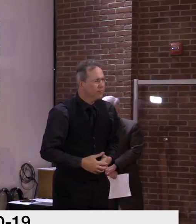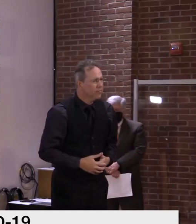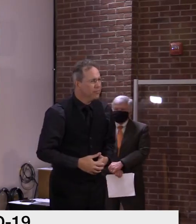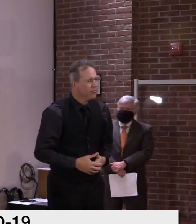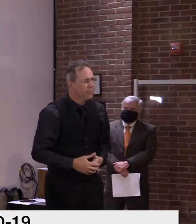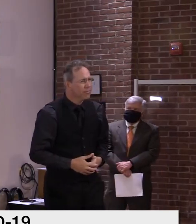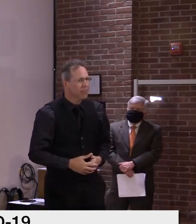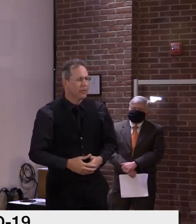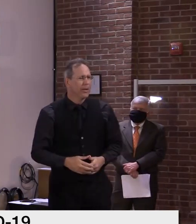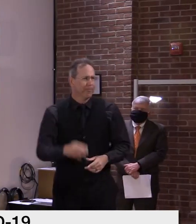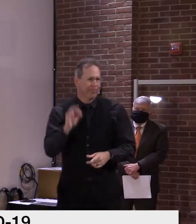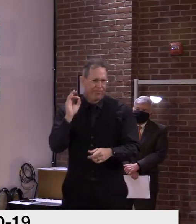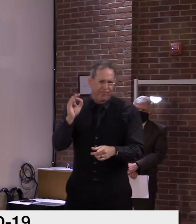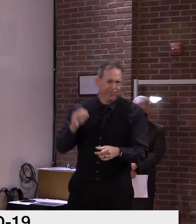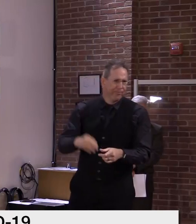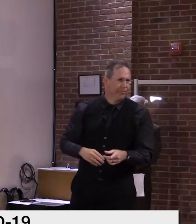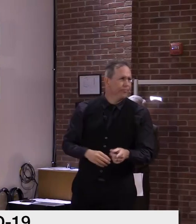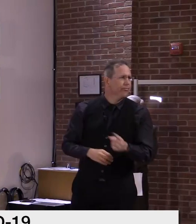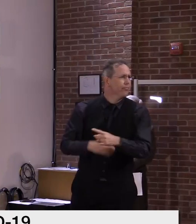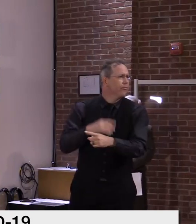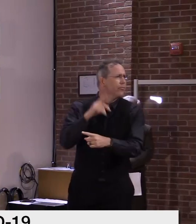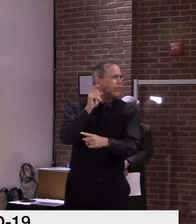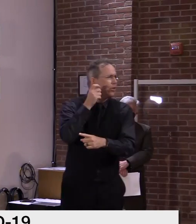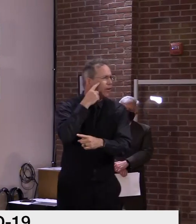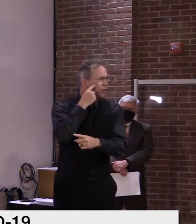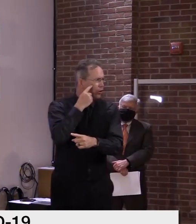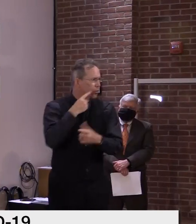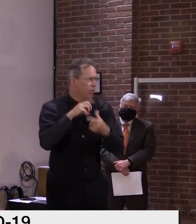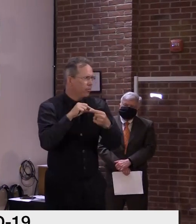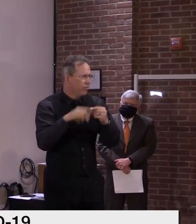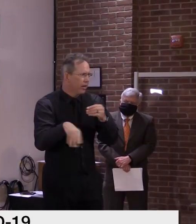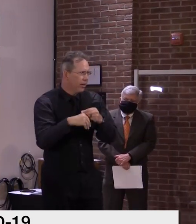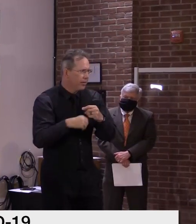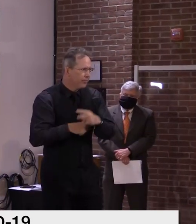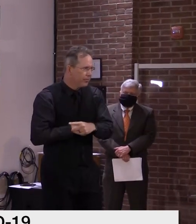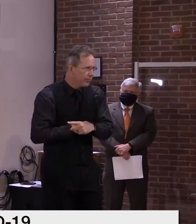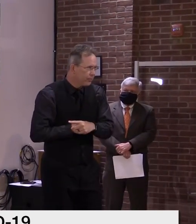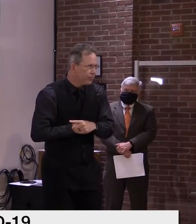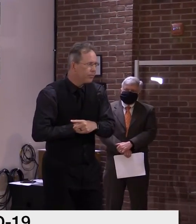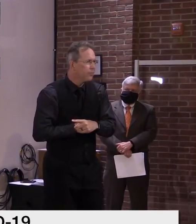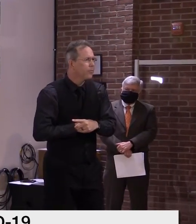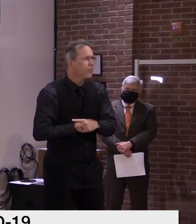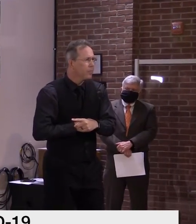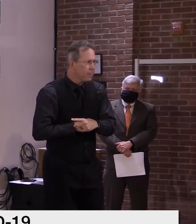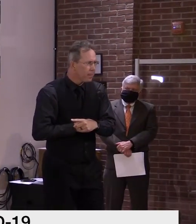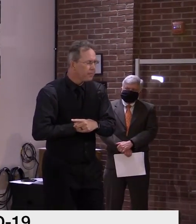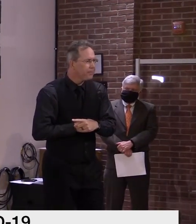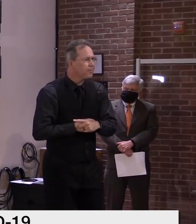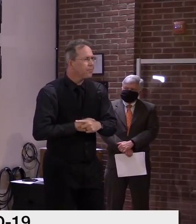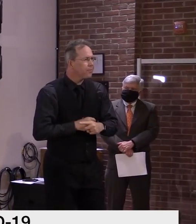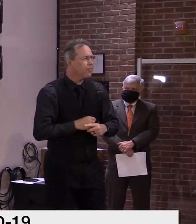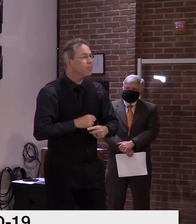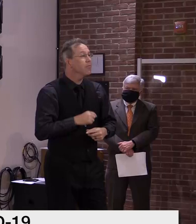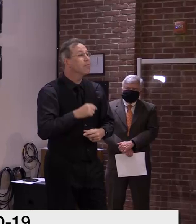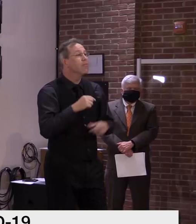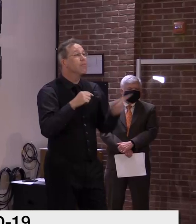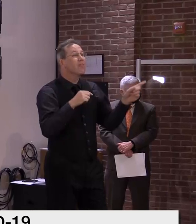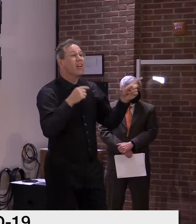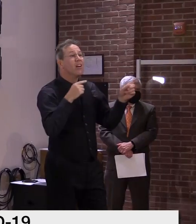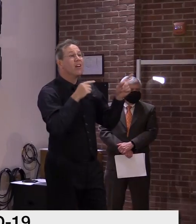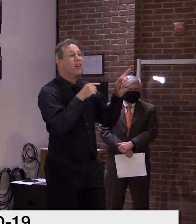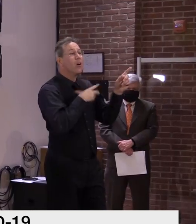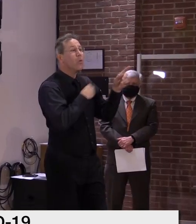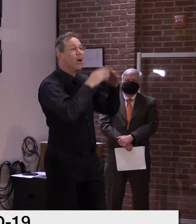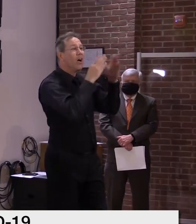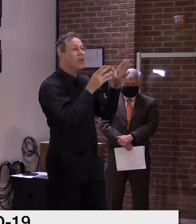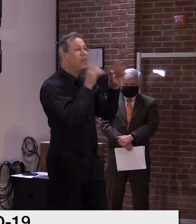If I could just add to that, as we learned on the White House call, there is plenty of Pfizer in the system. So with the